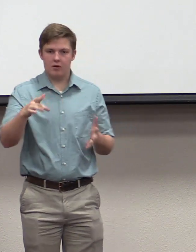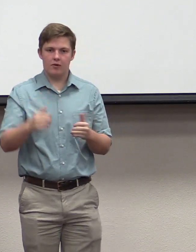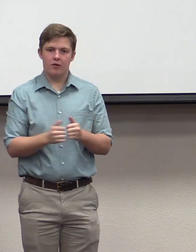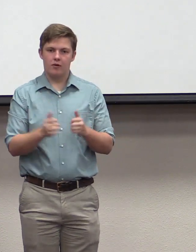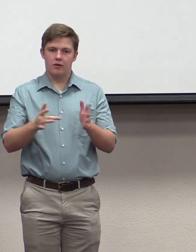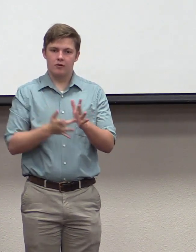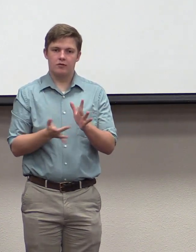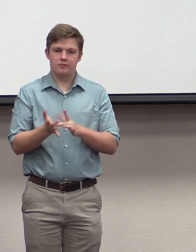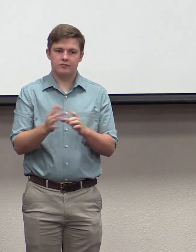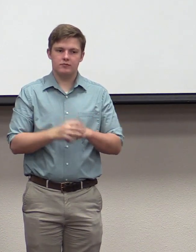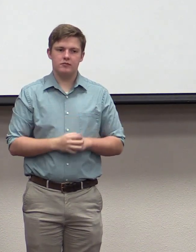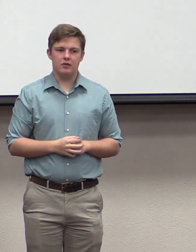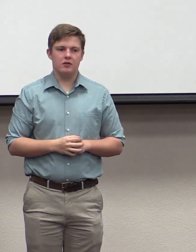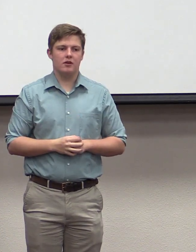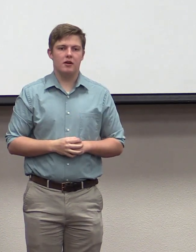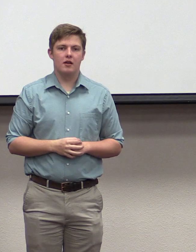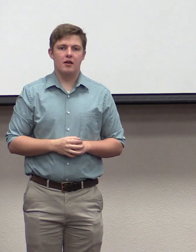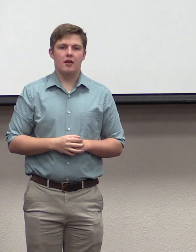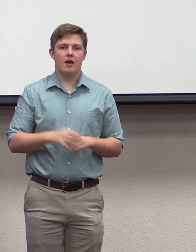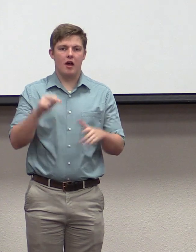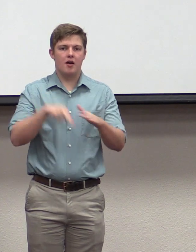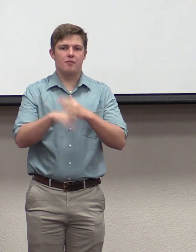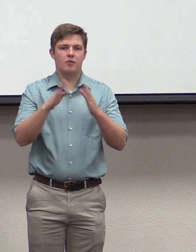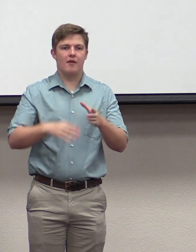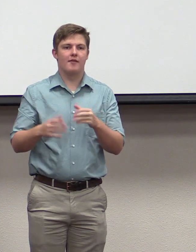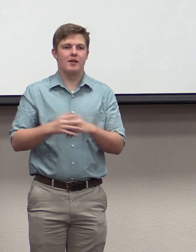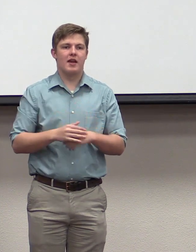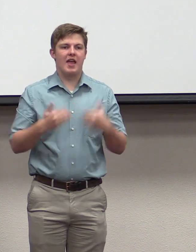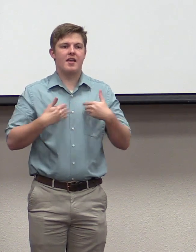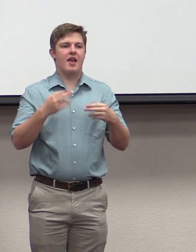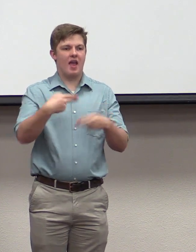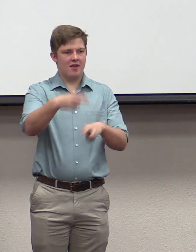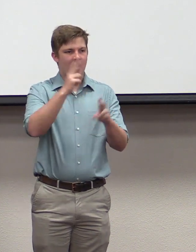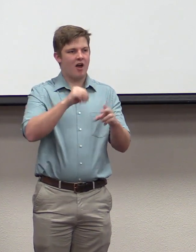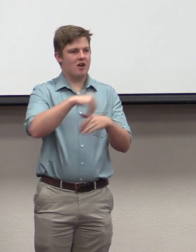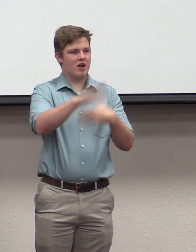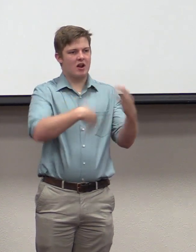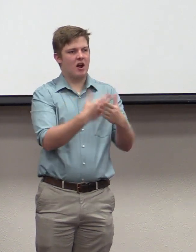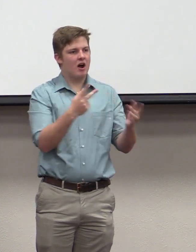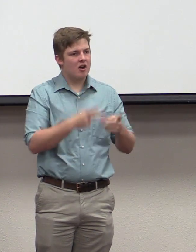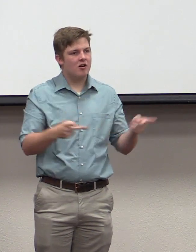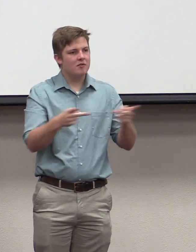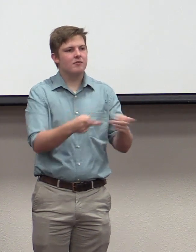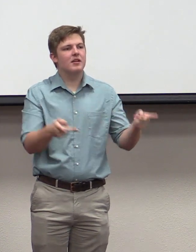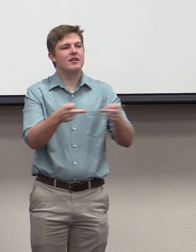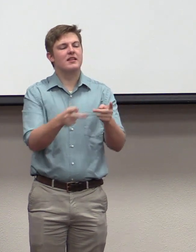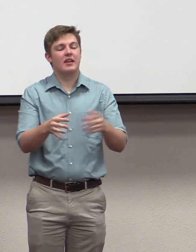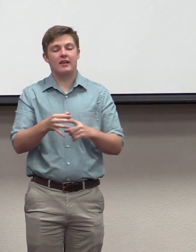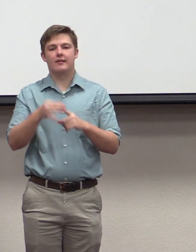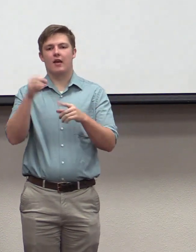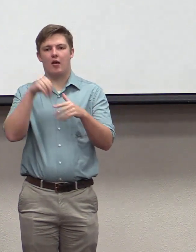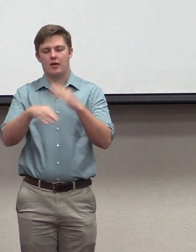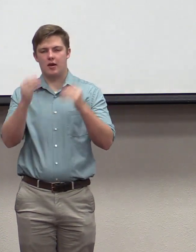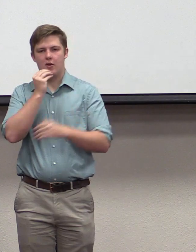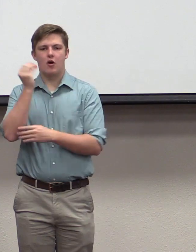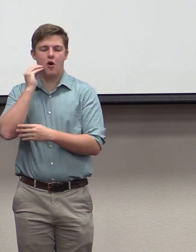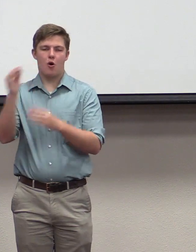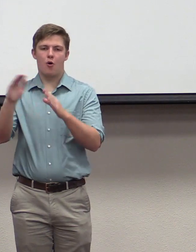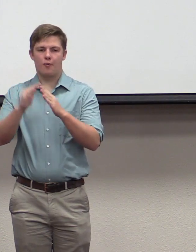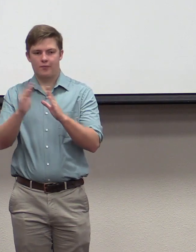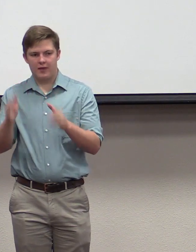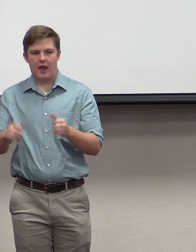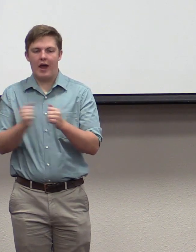prophet is not without honor except in his hometown, and among his relatives, and in his own